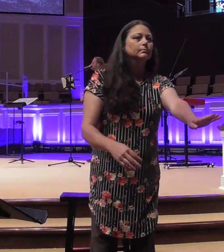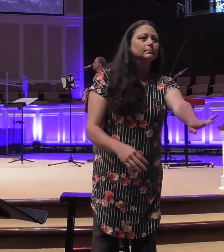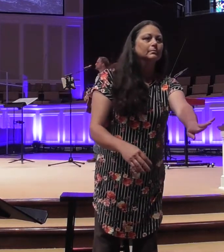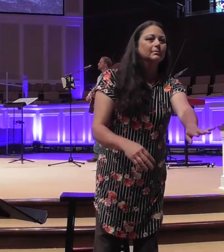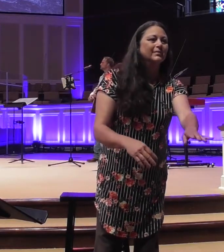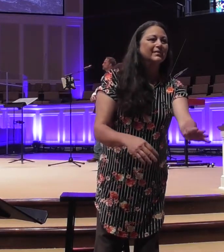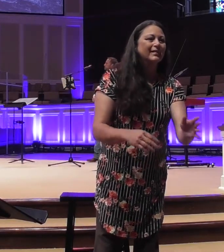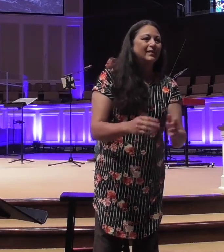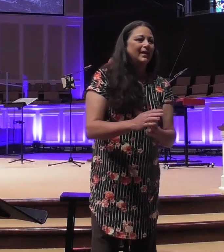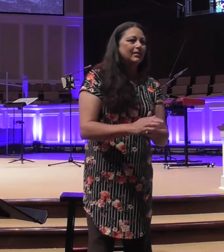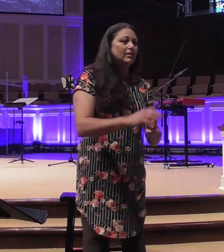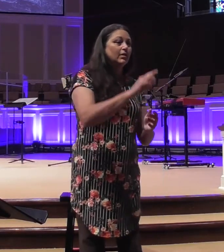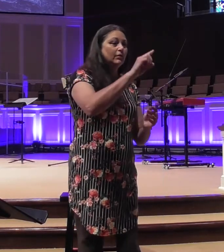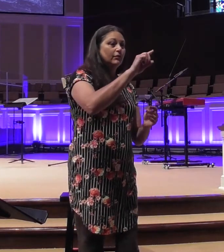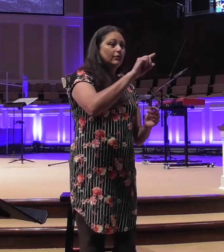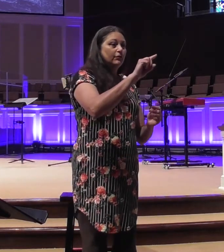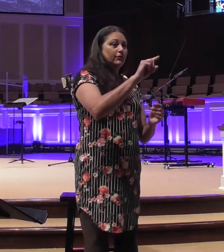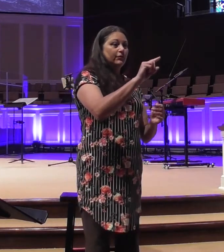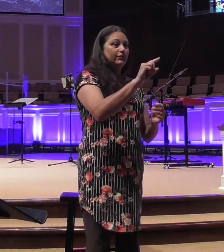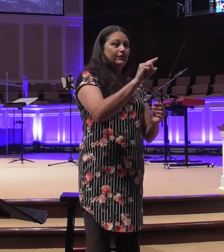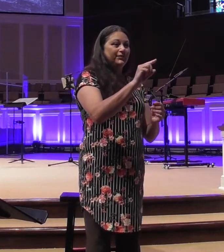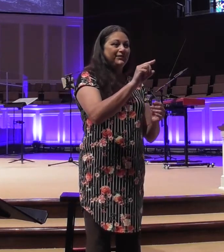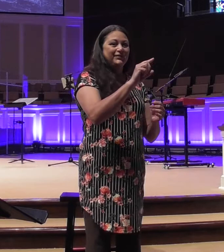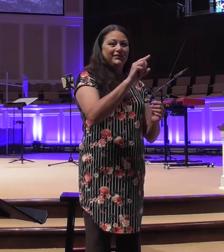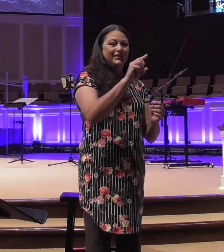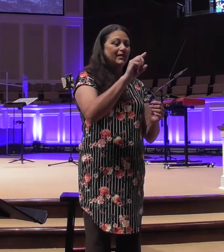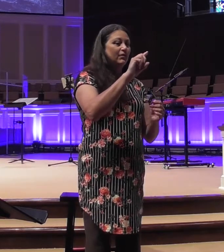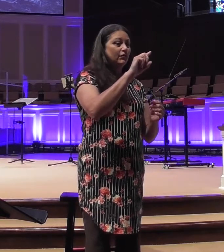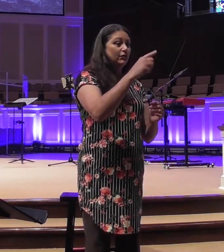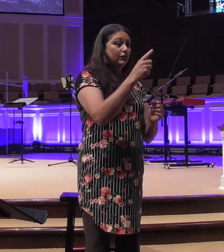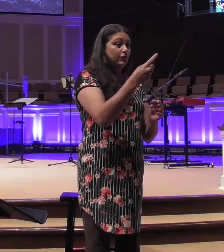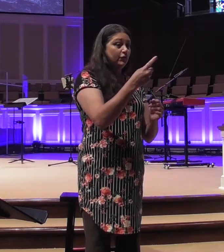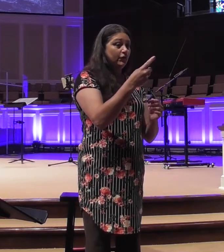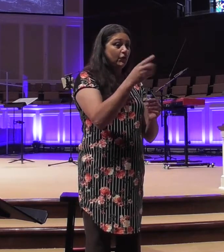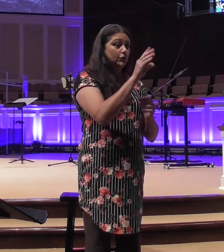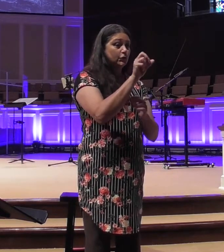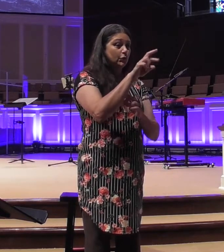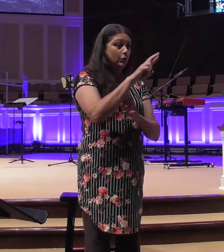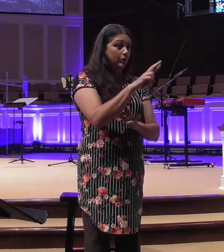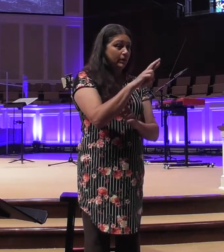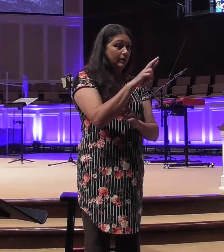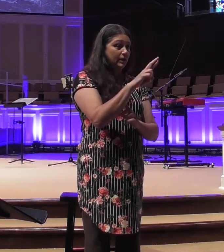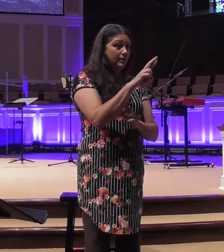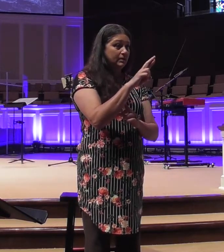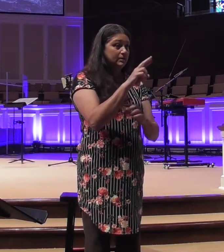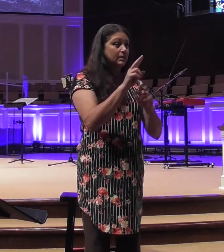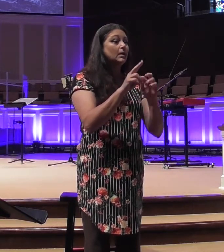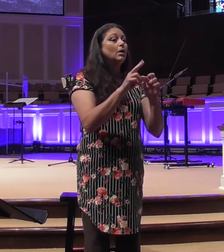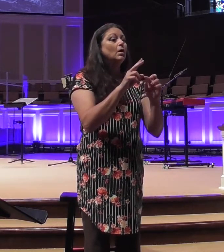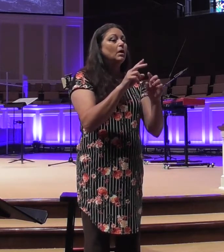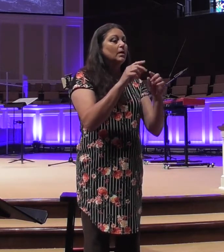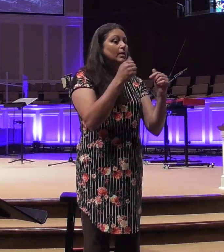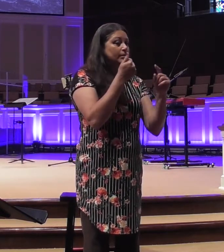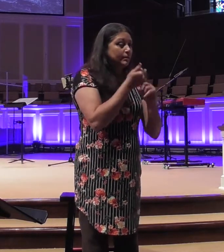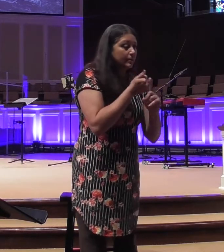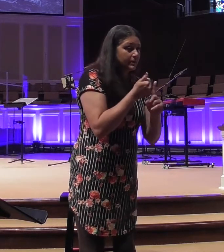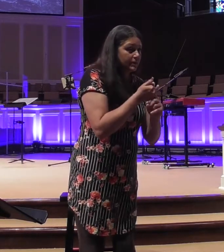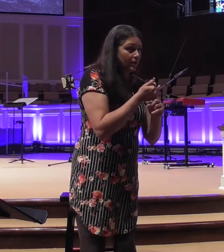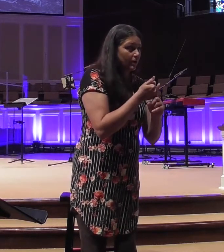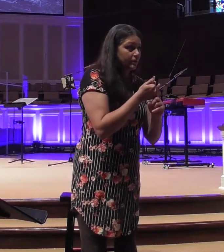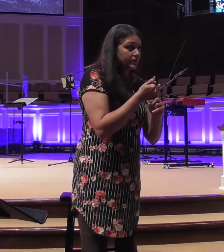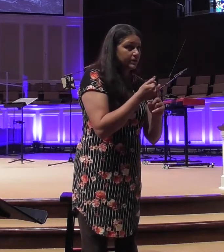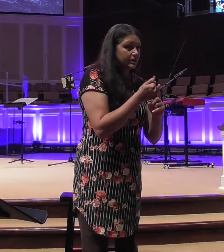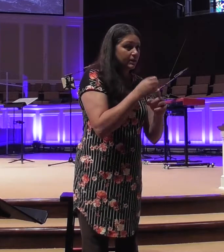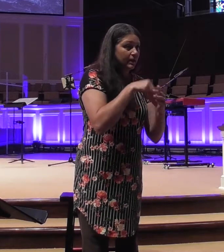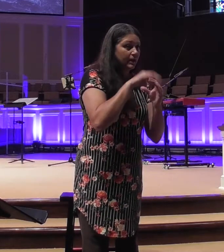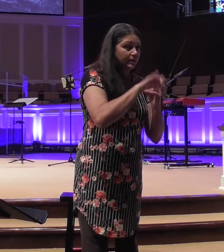that church had a lot of struggles. If you know very much about the Corinthian church, and one of the things they were struggling with was, well, they were struggling with everything, but